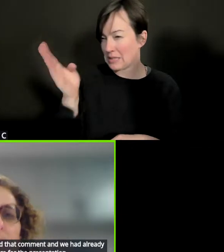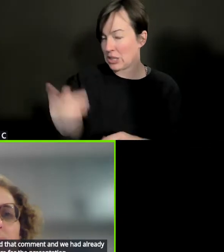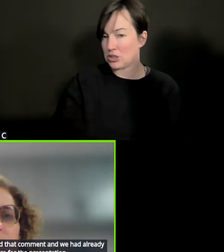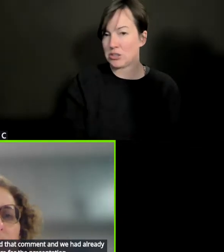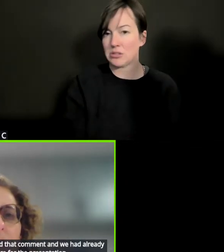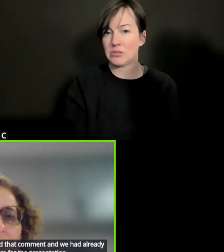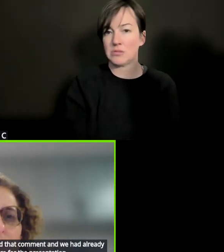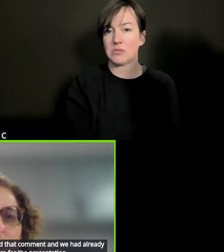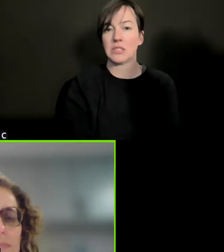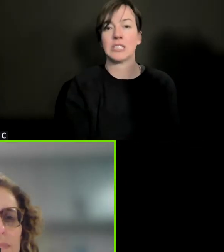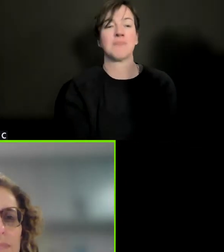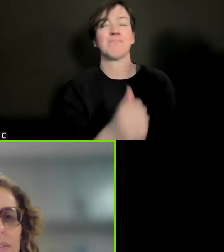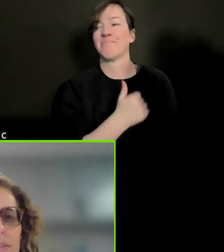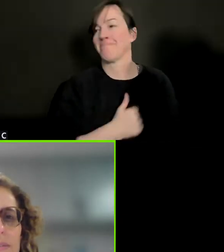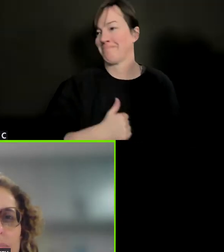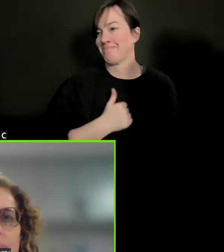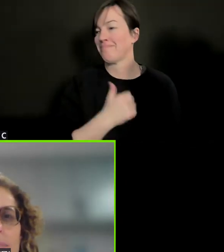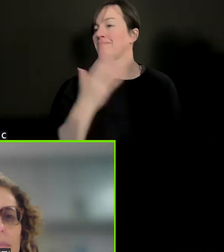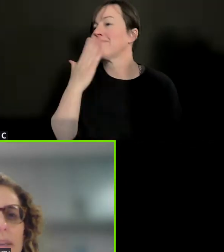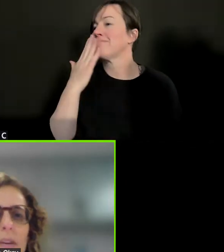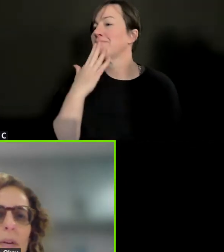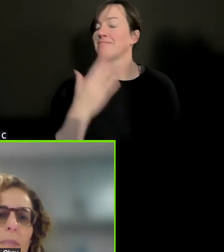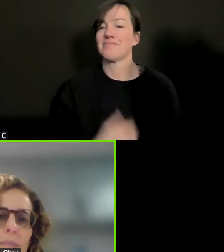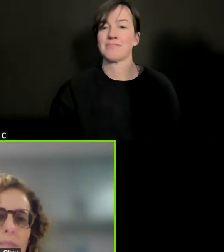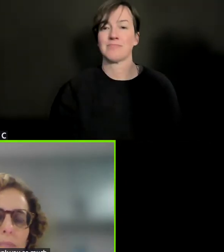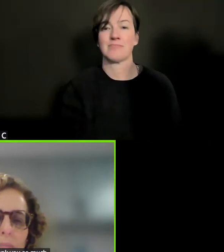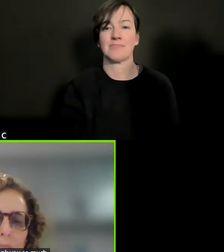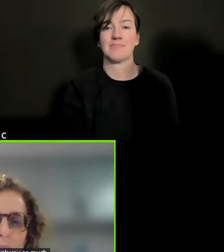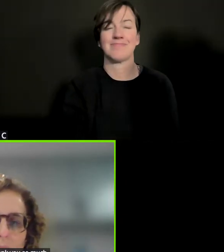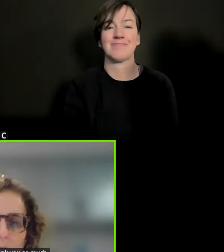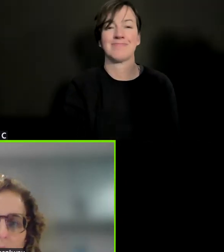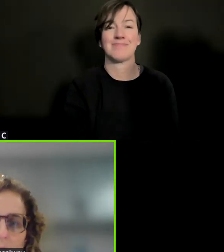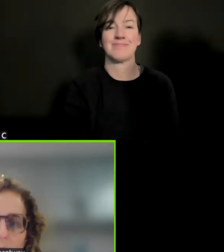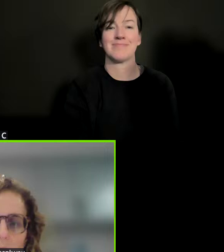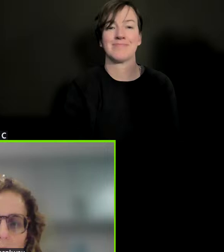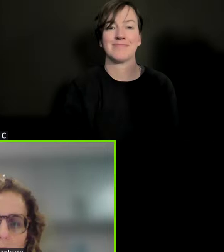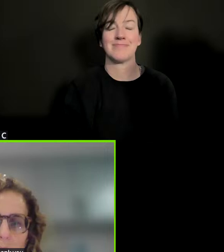see. I'm so sorry. Okay, thank you so much. Thank you.